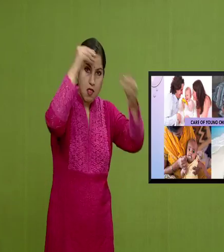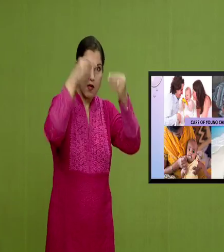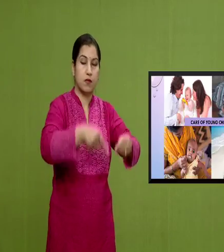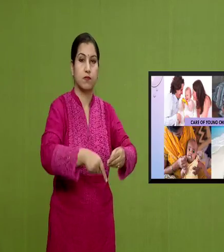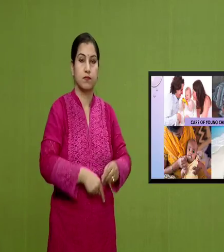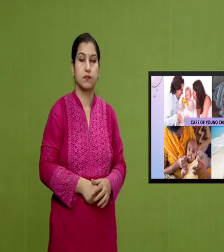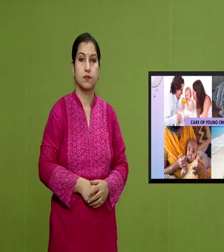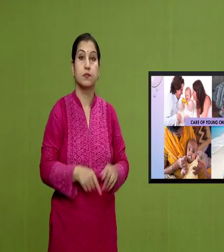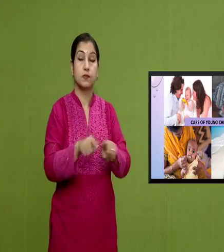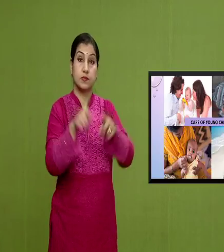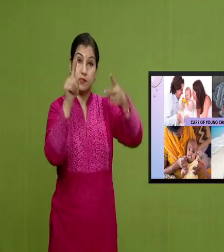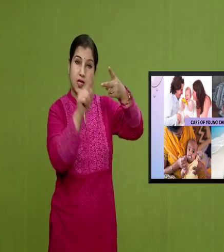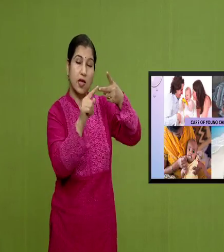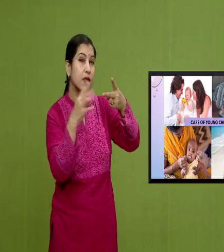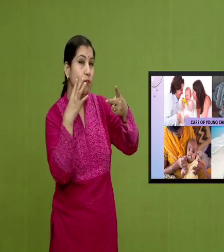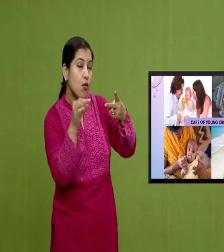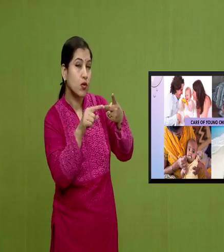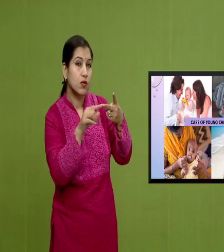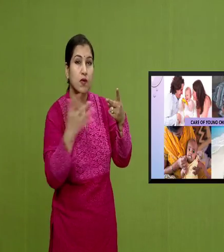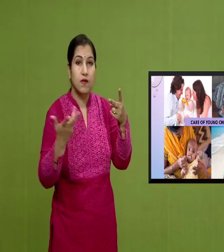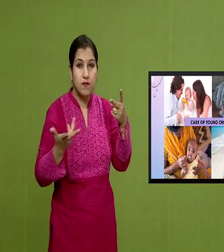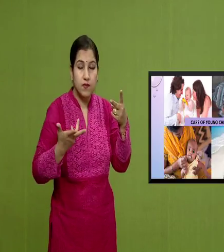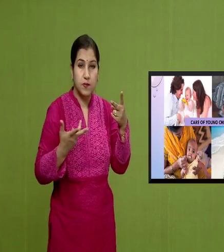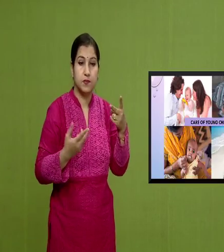Second factor, that is play.